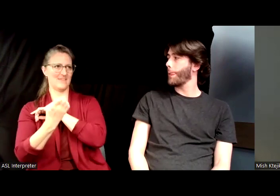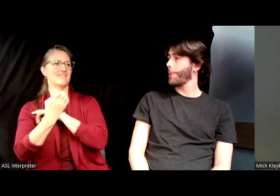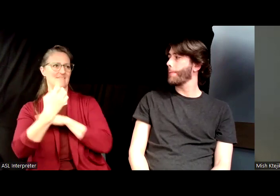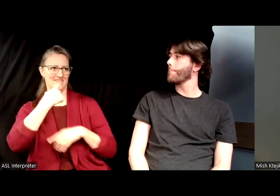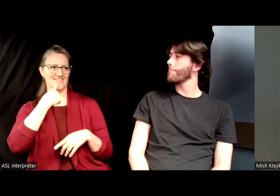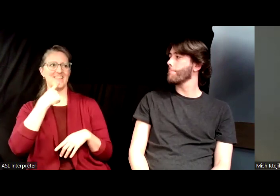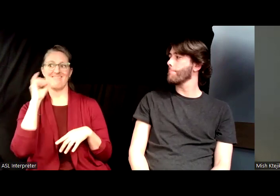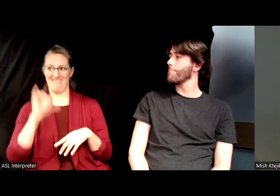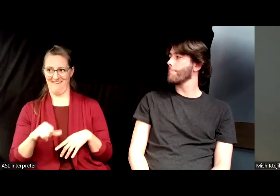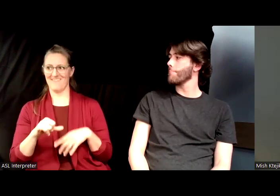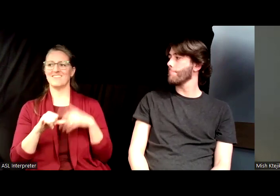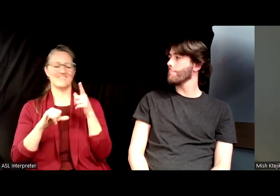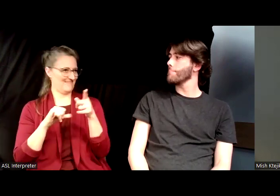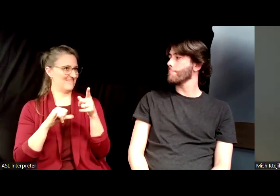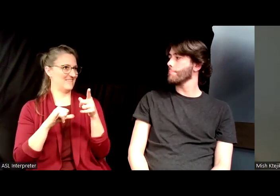That's the problem.